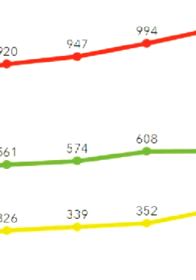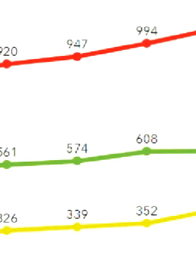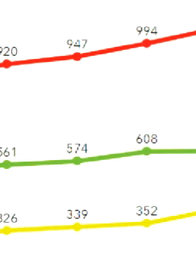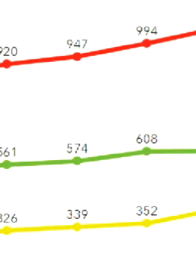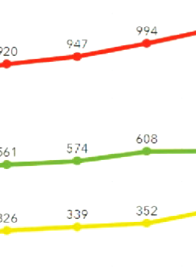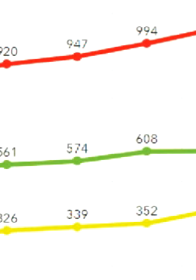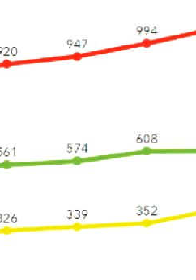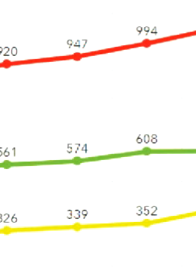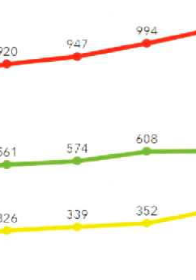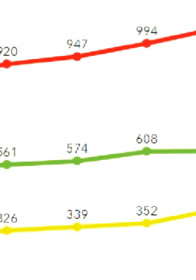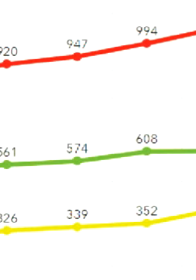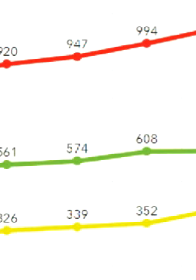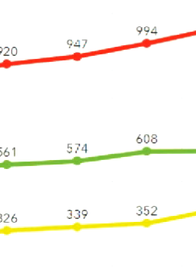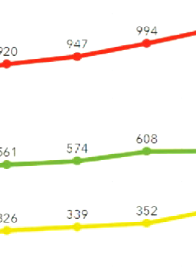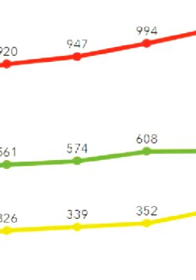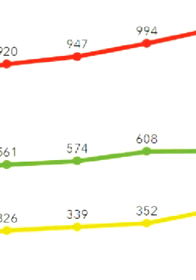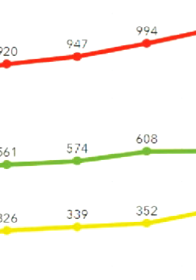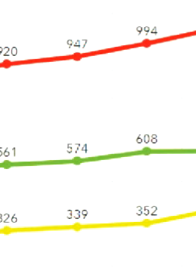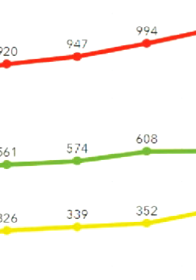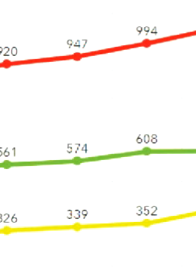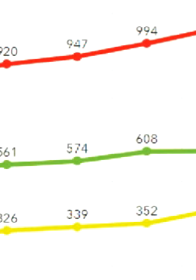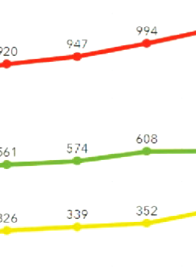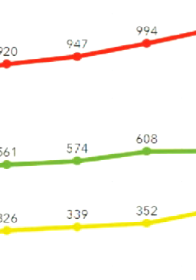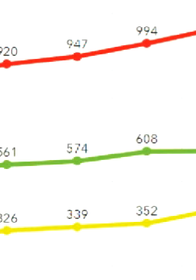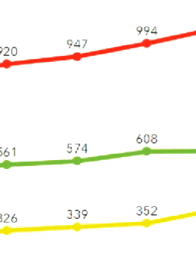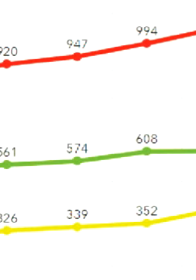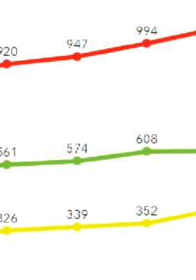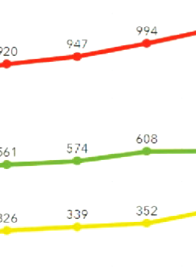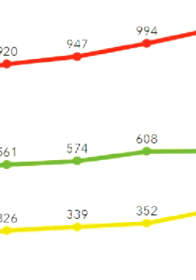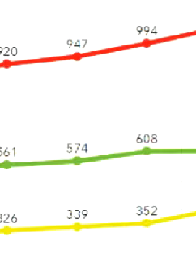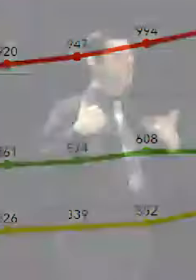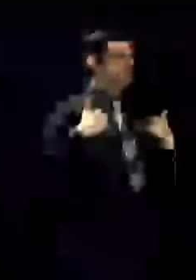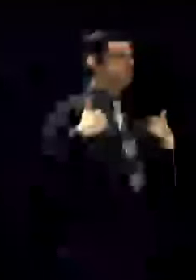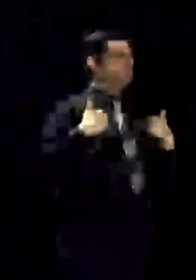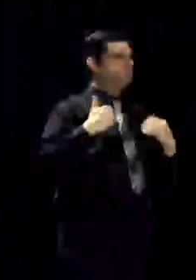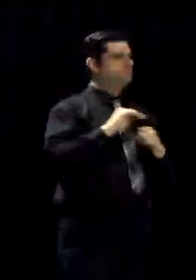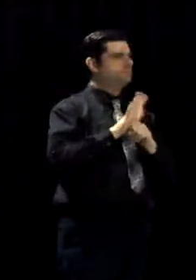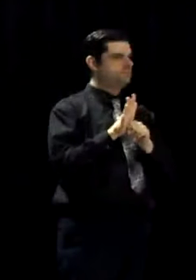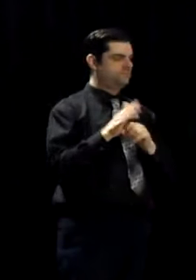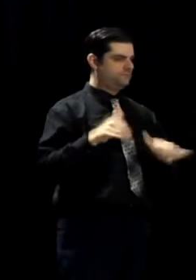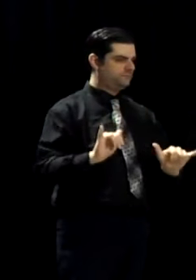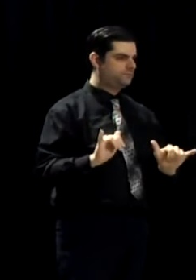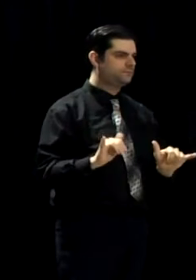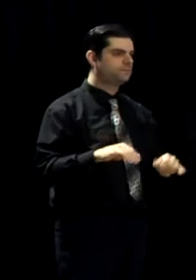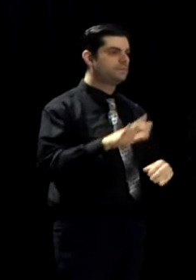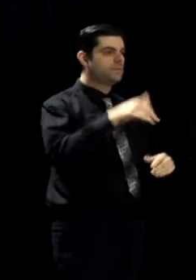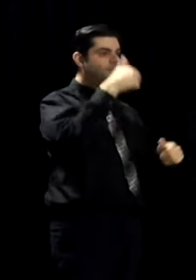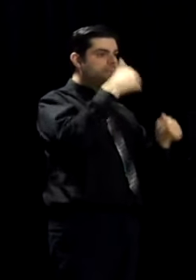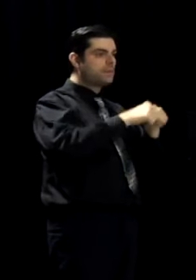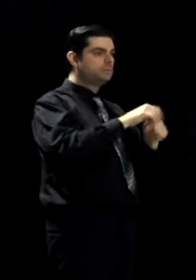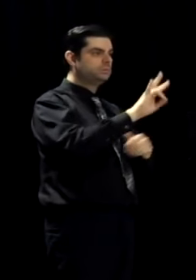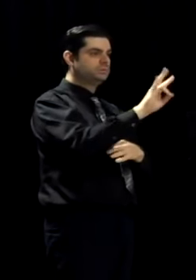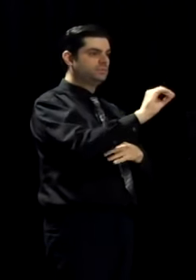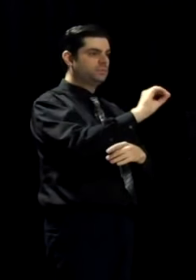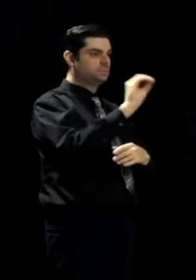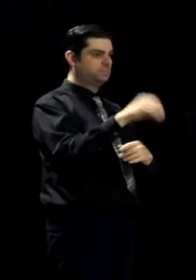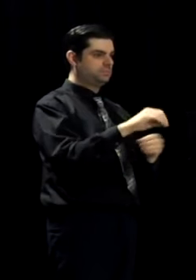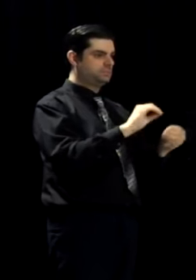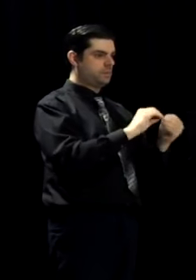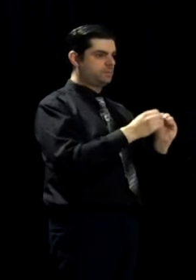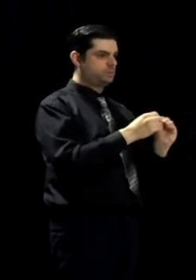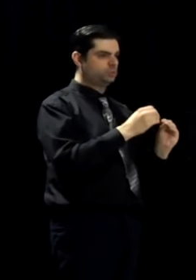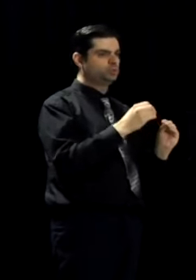our active cases, our yellow cases now, 70% are senior living